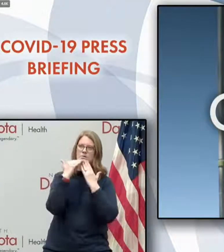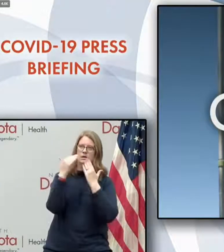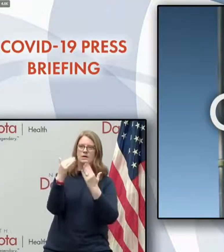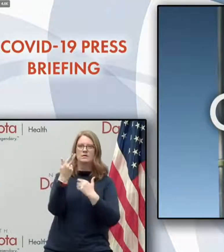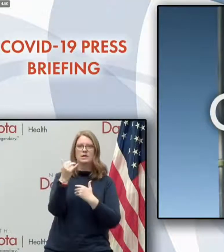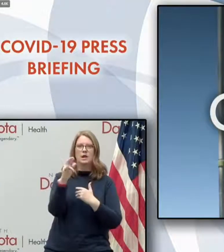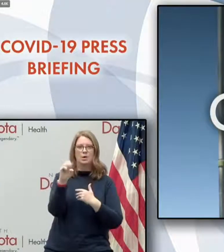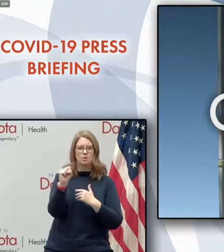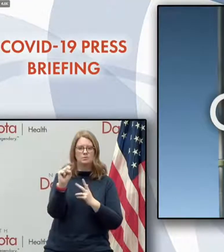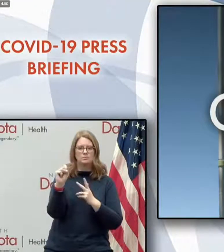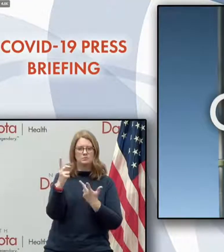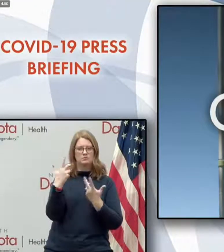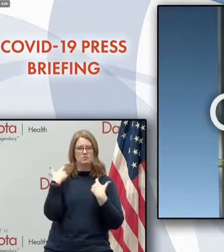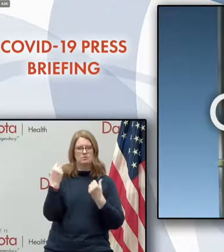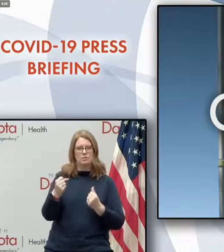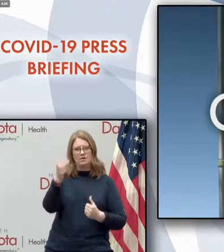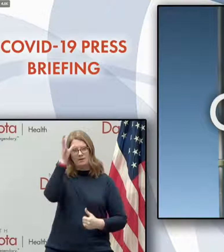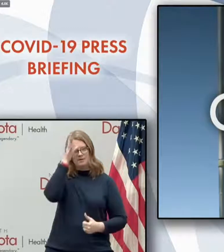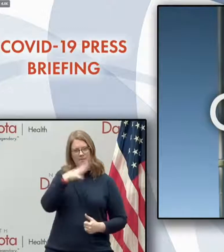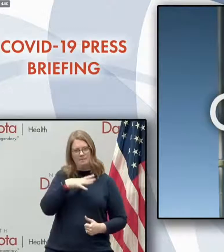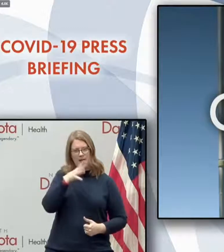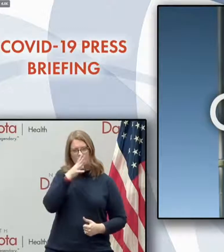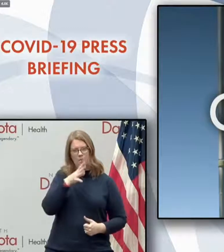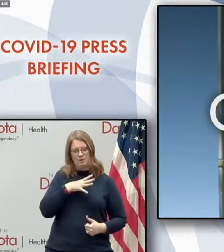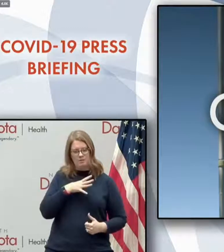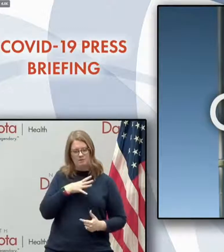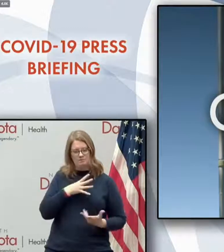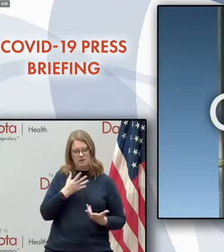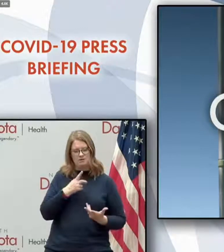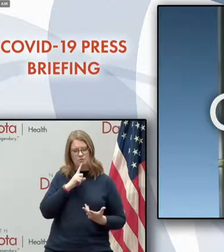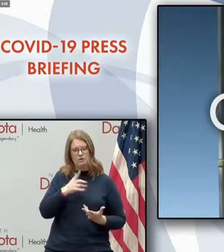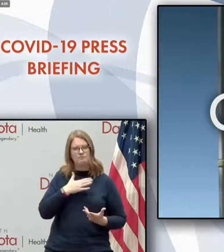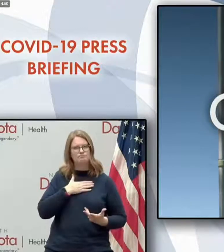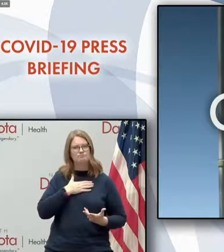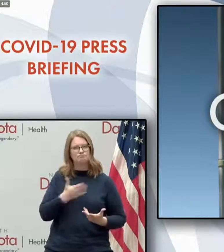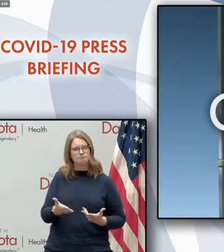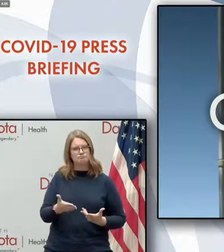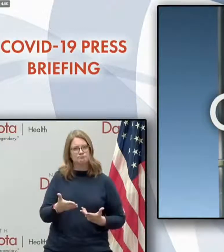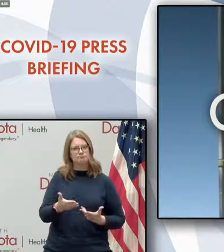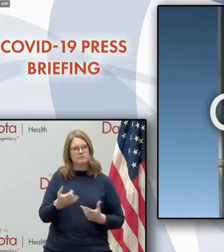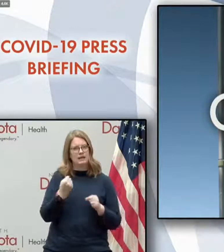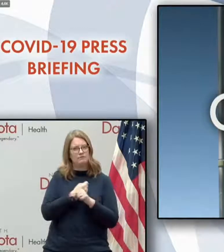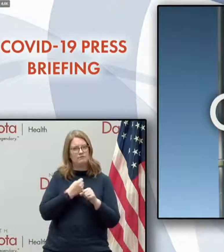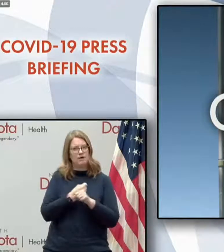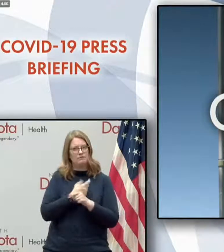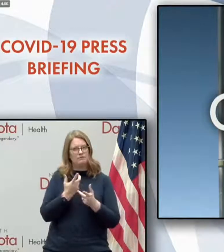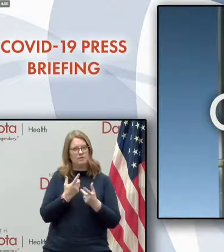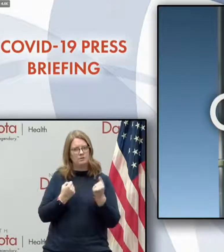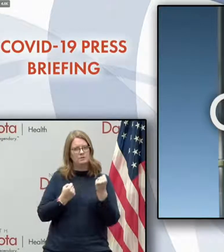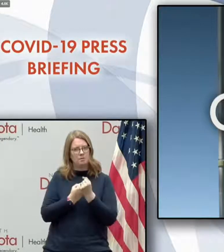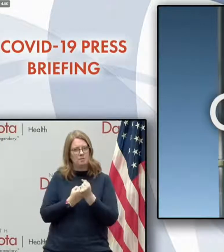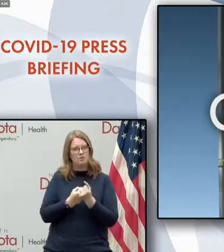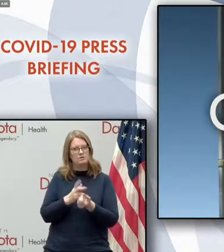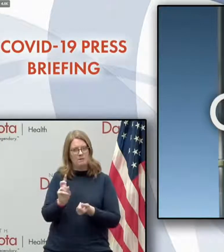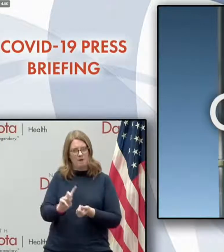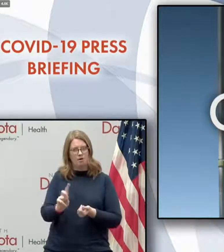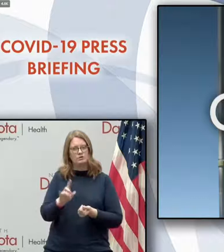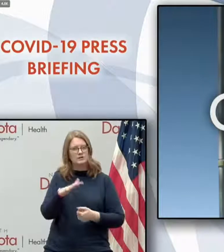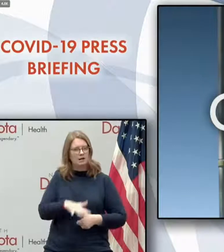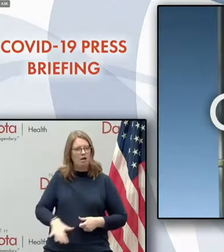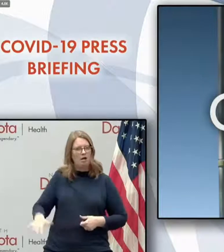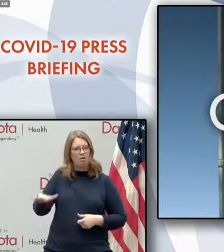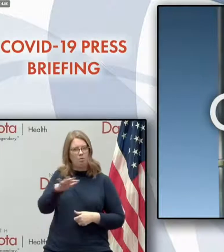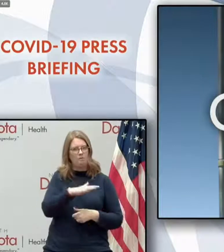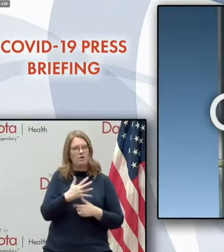heroism and sacrifice those brave men and women have made, selflessly stood up for our nation and fought for the ideals of democracy in times